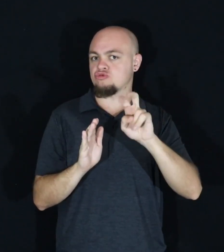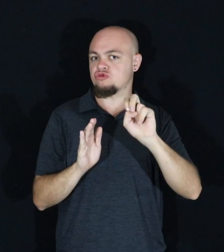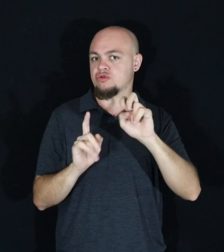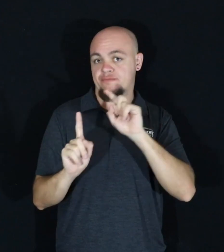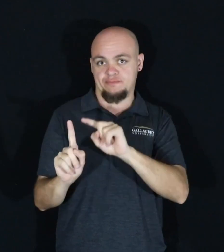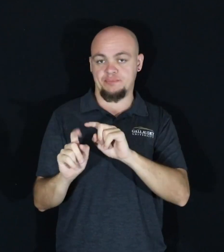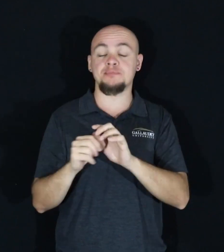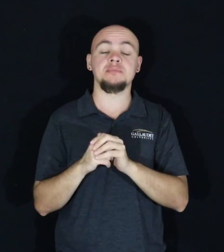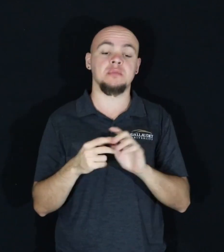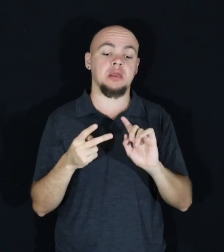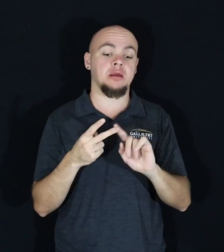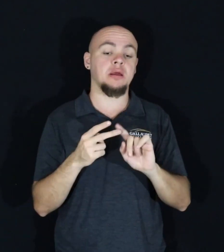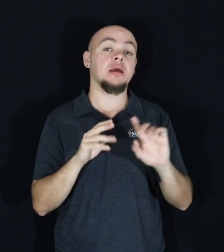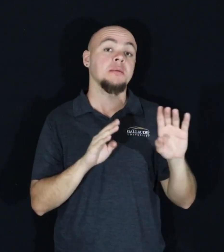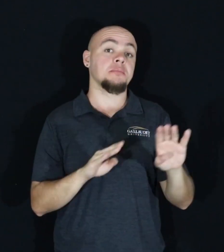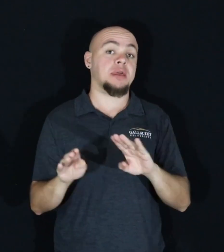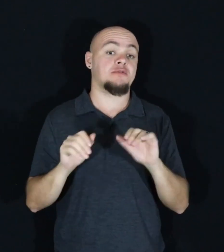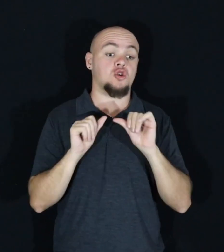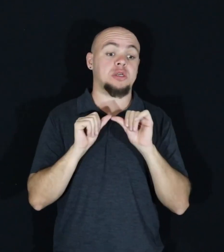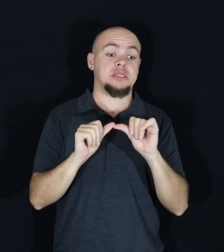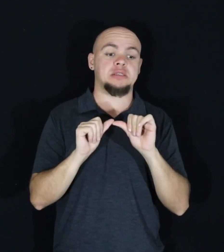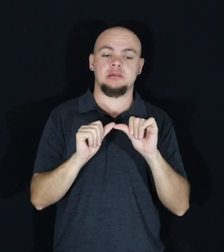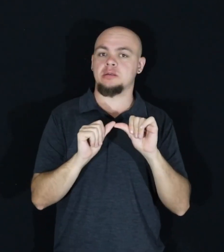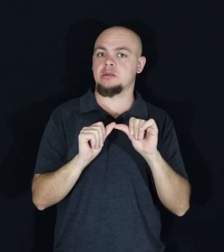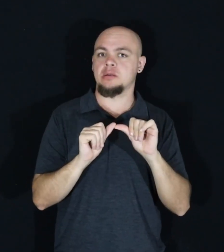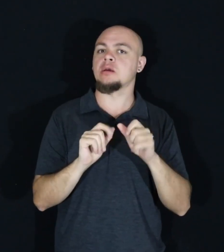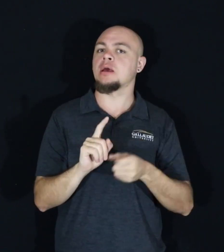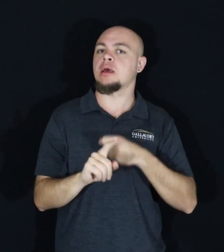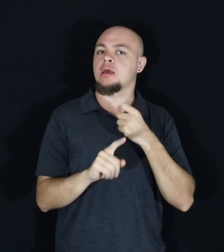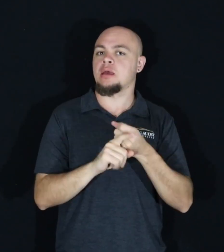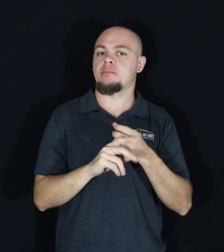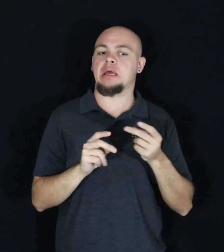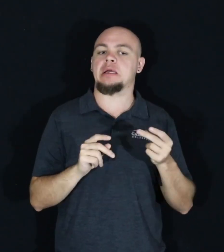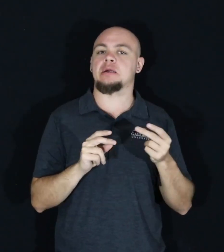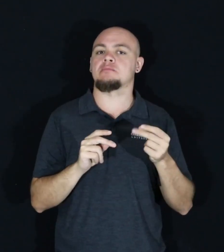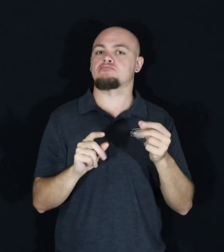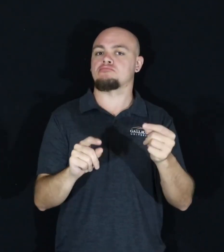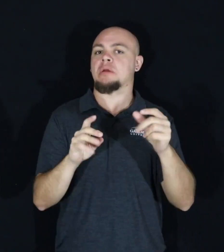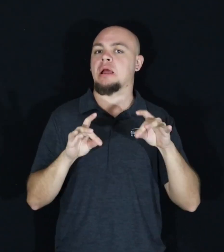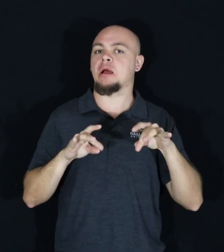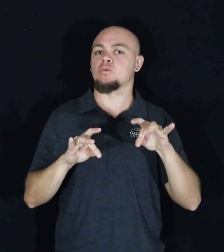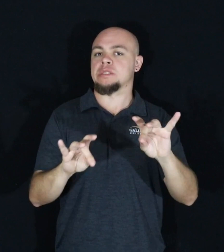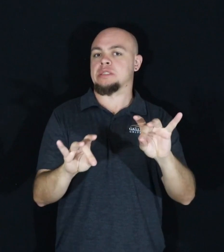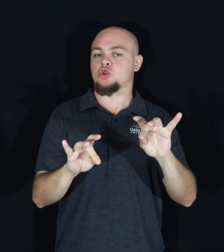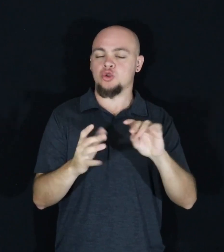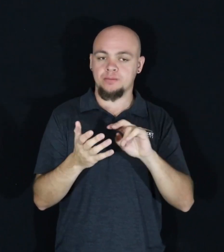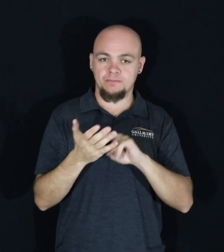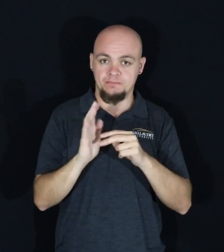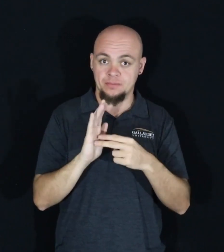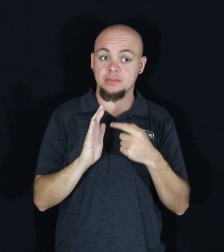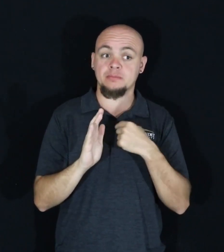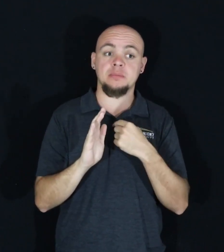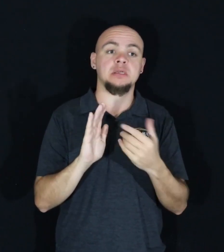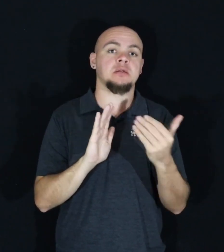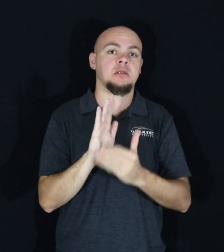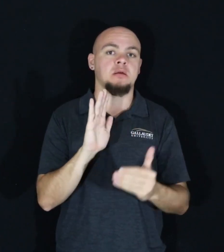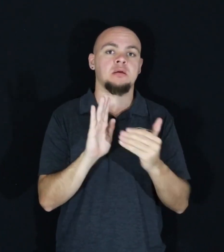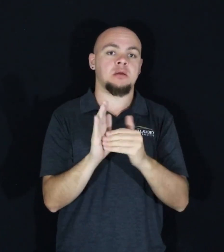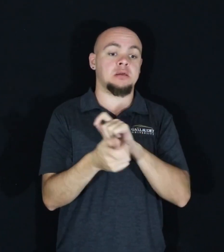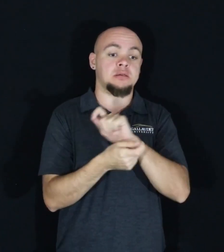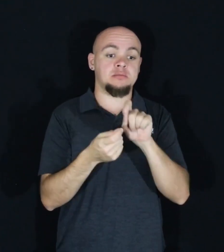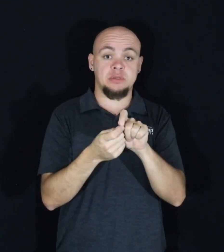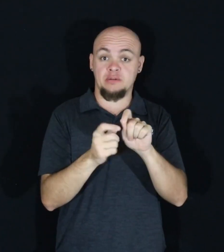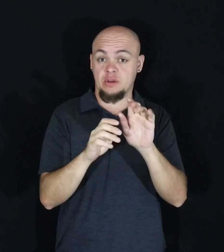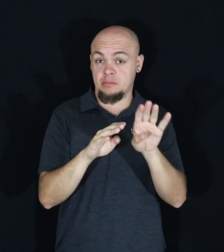behavior consistency affects the speed of acquisition. Me repeating a certain behavior